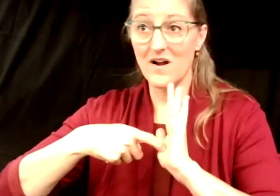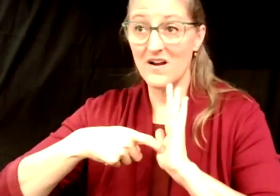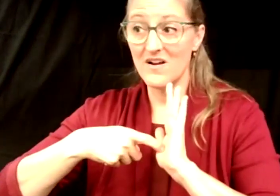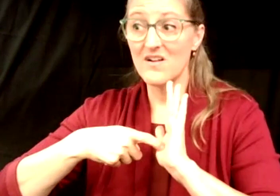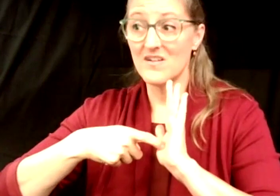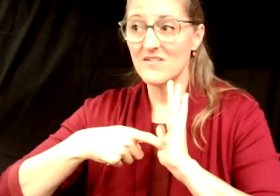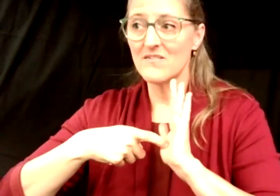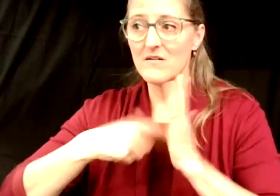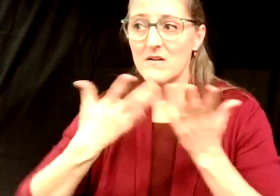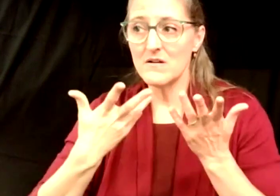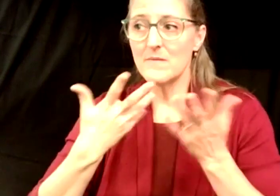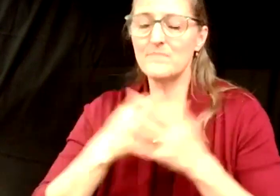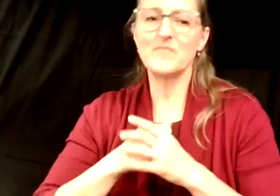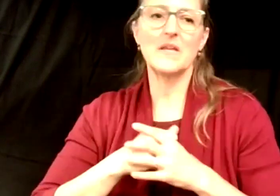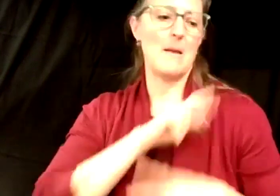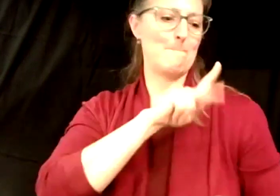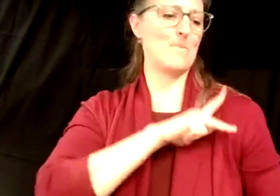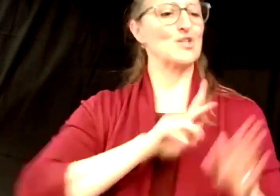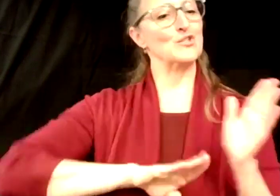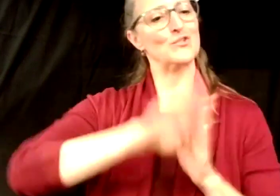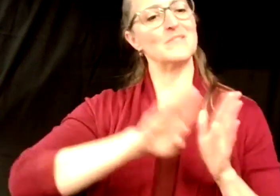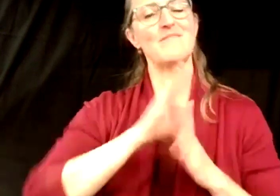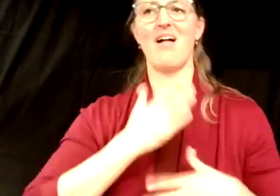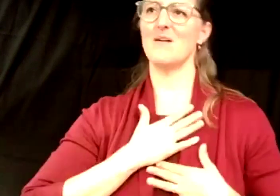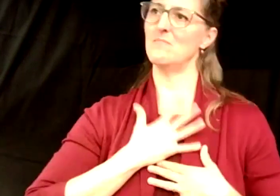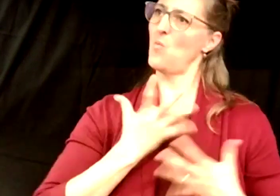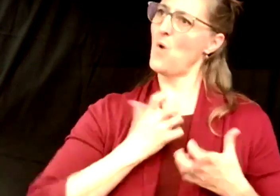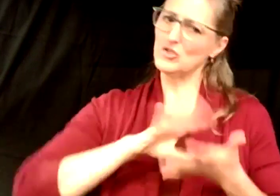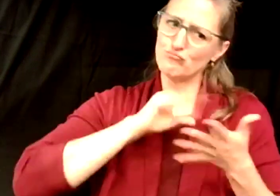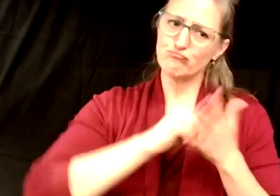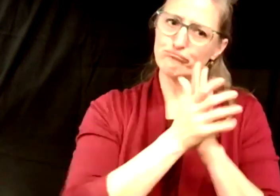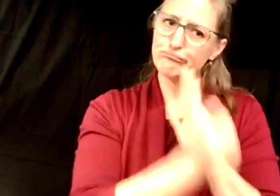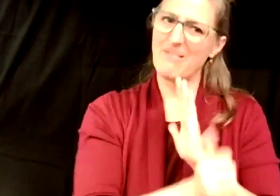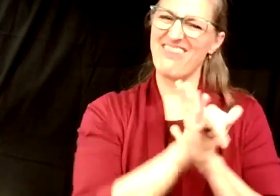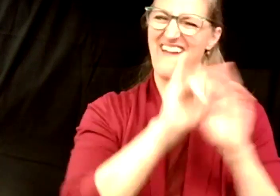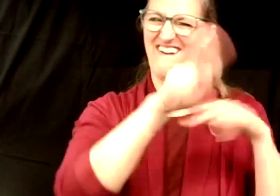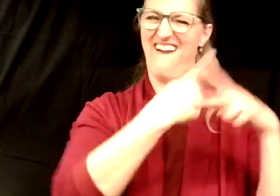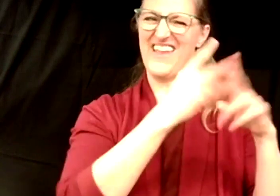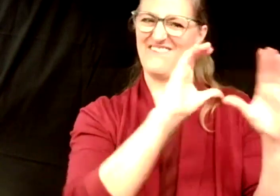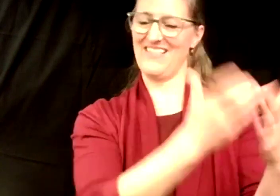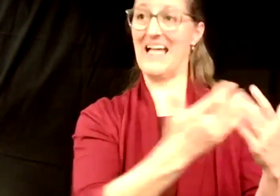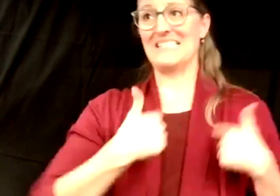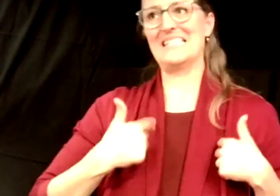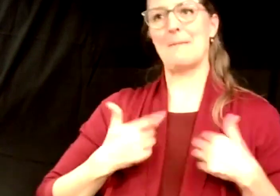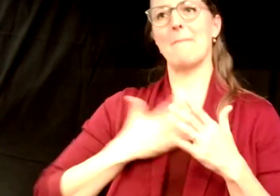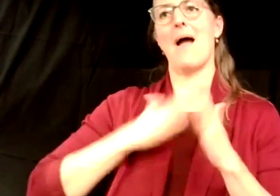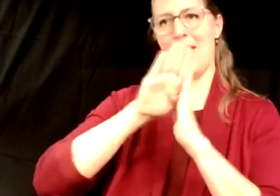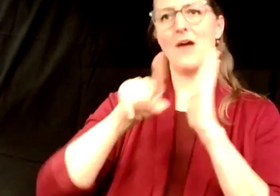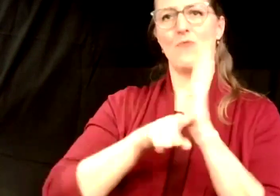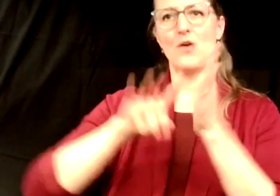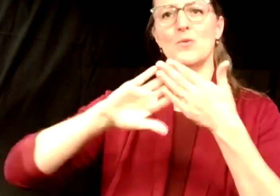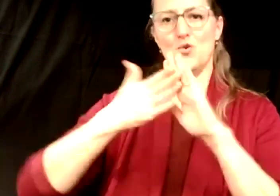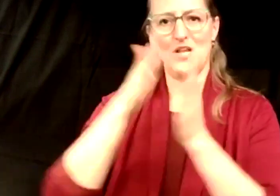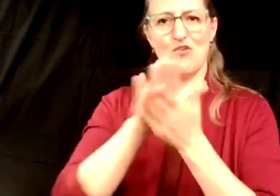You know, personal development kinds of classes. Then there's a whole, I come from a community college background, so